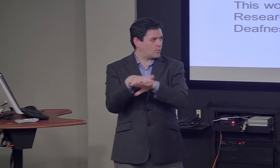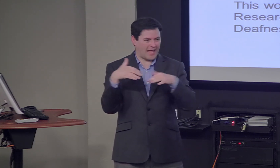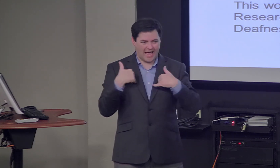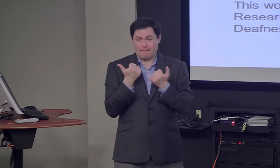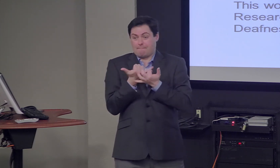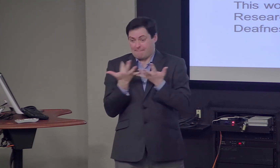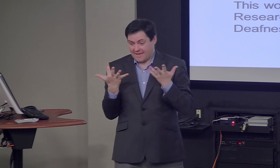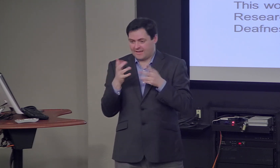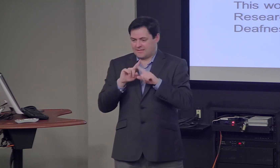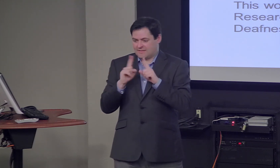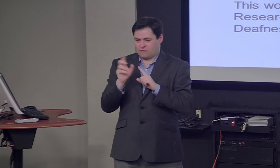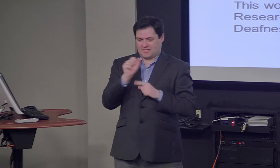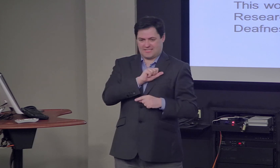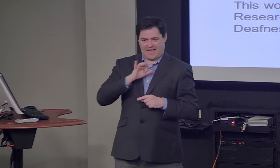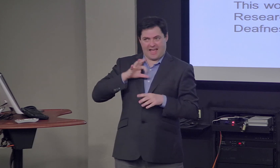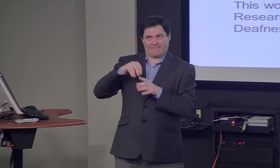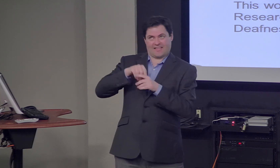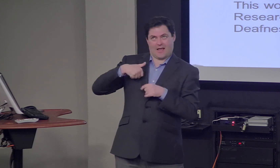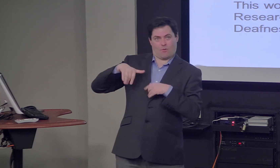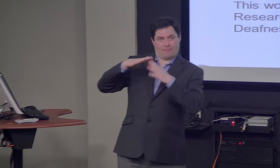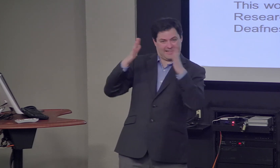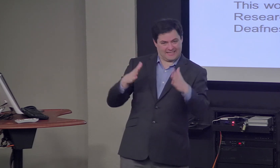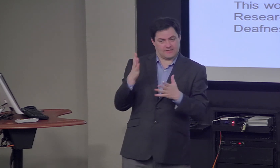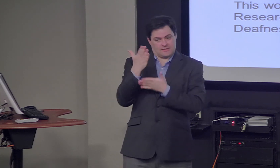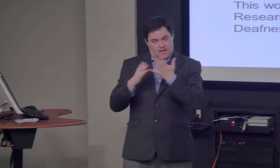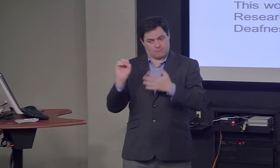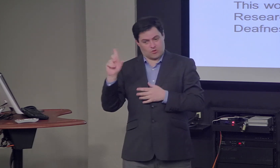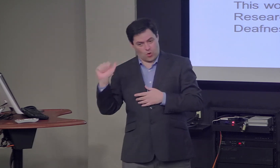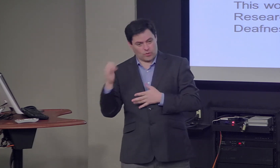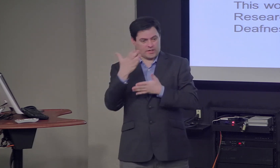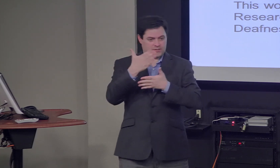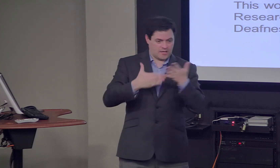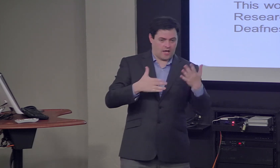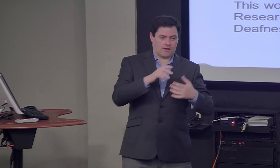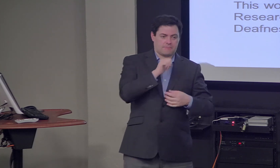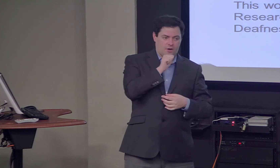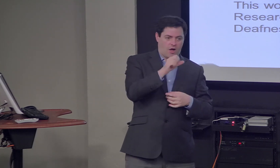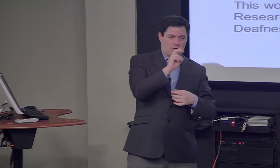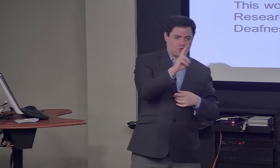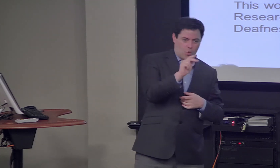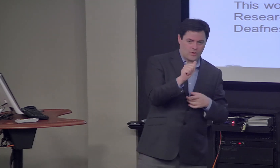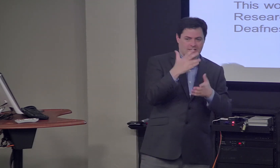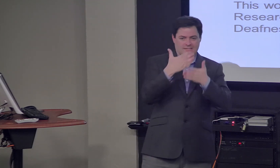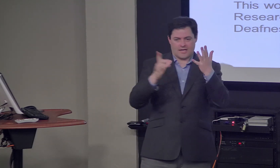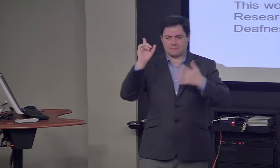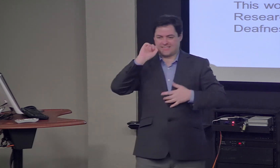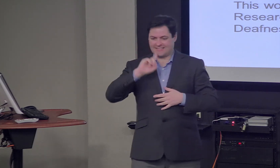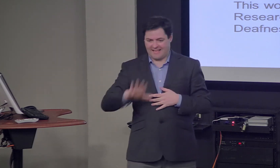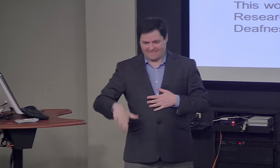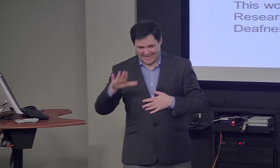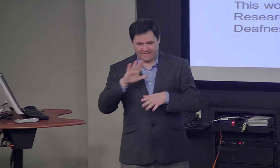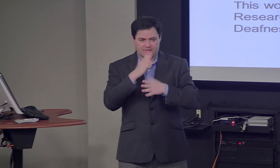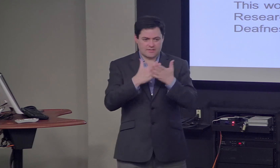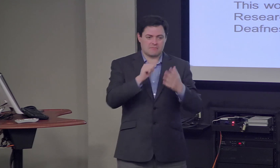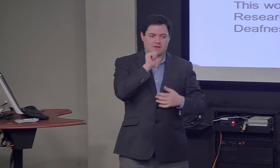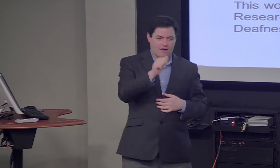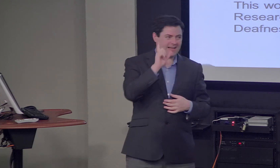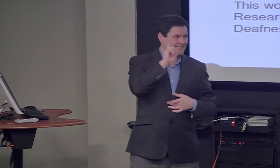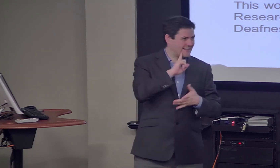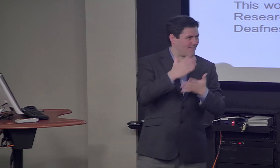of blends. We had many different staff in our building. Some were codas, some were non-codas, some were growing up native